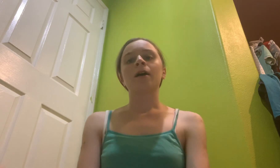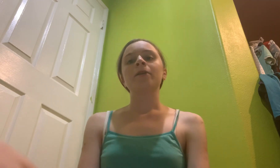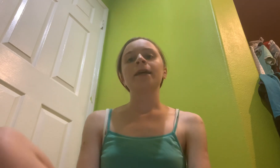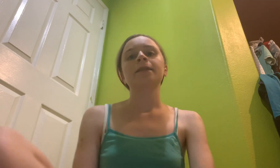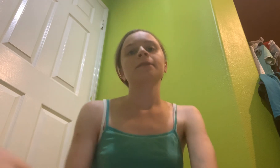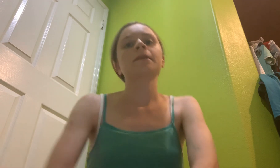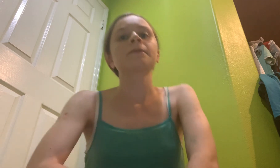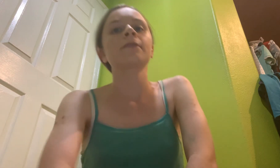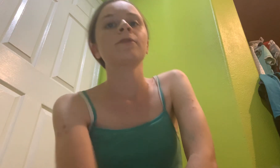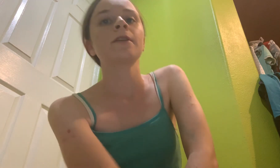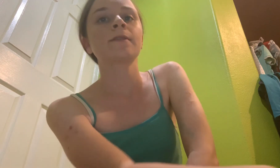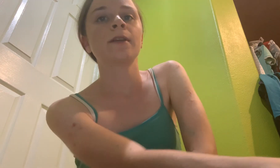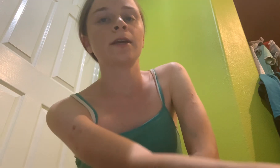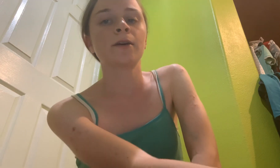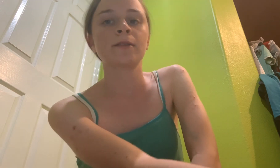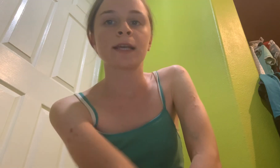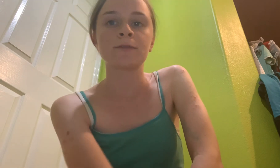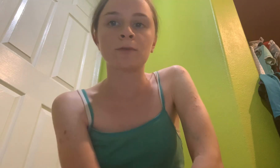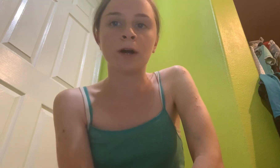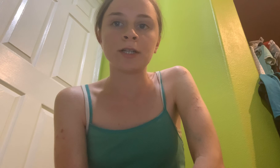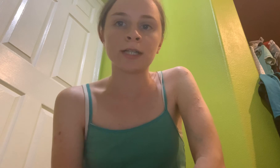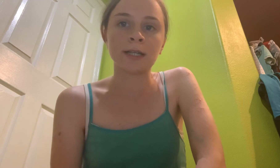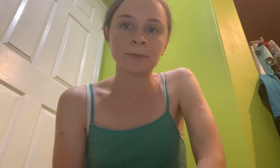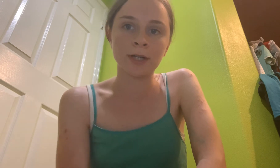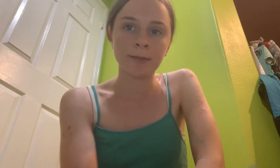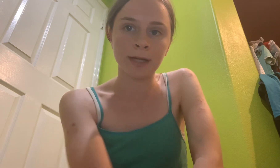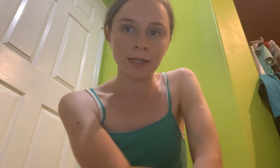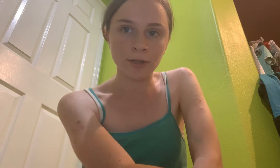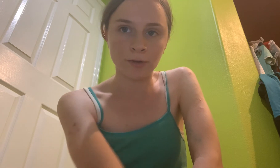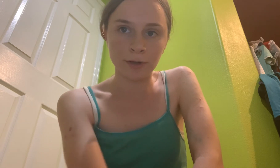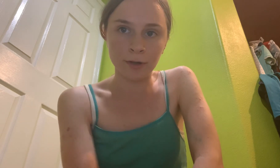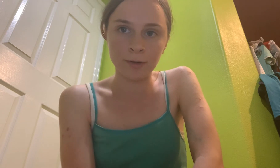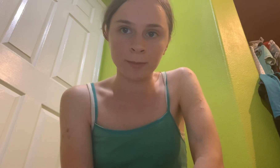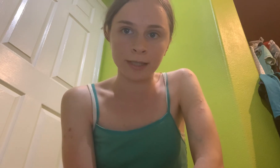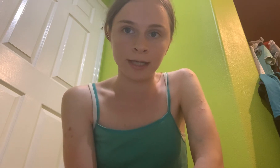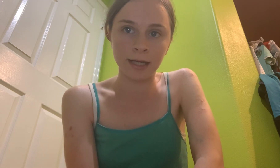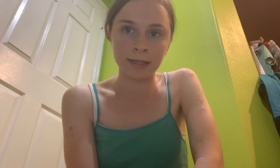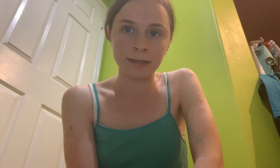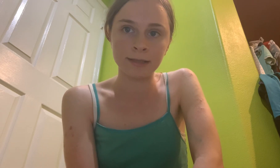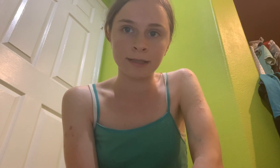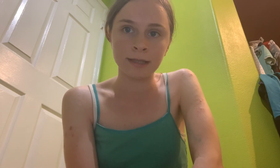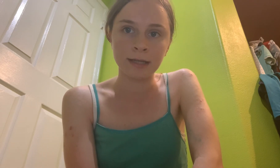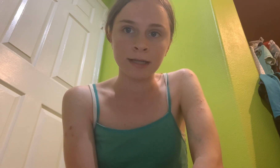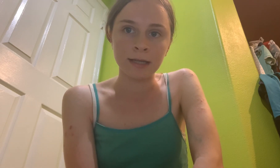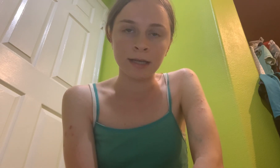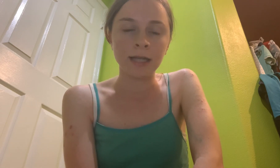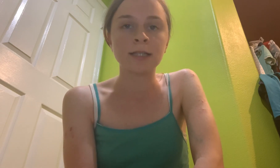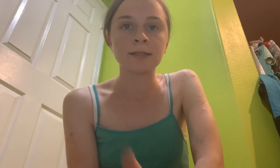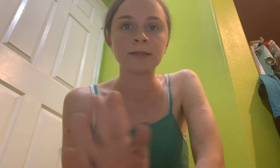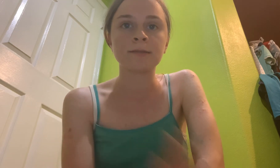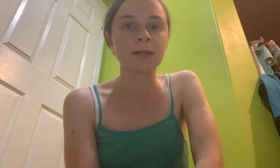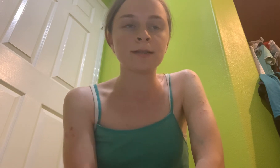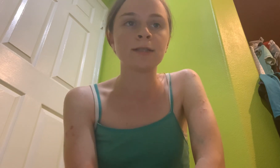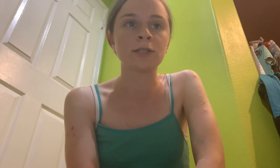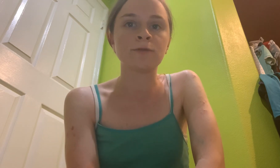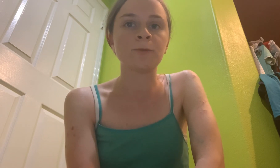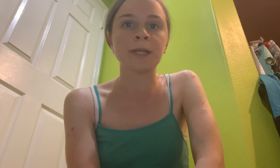Alright, that's it for this video. Thanks for watching. I'm trying to make it shorter because it's easier for me.